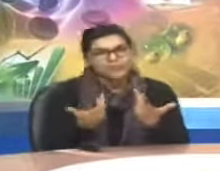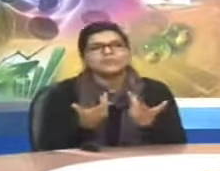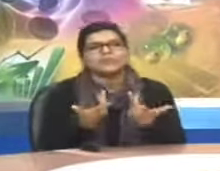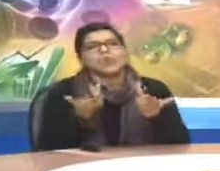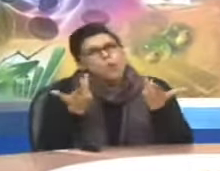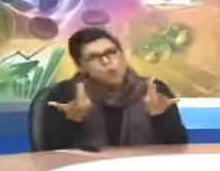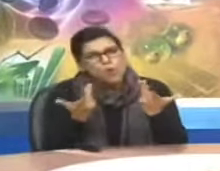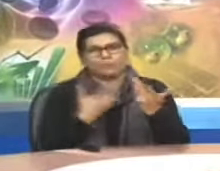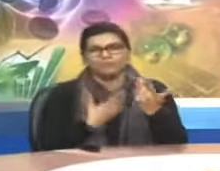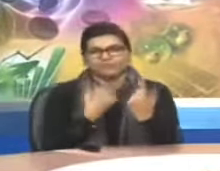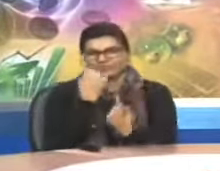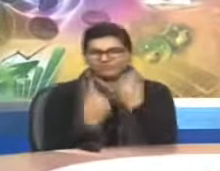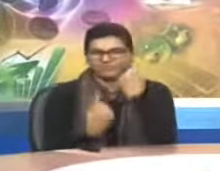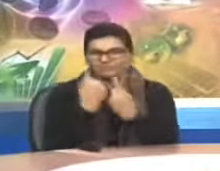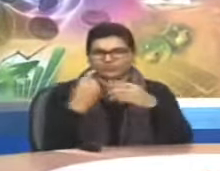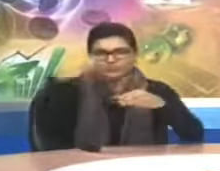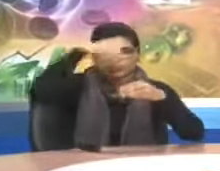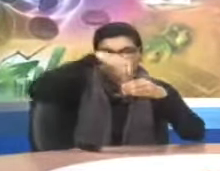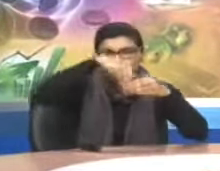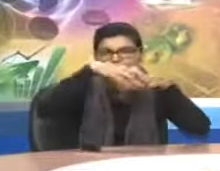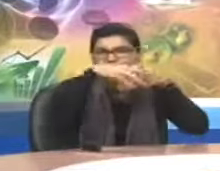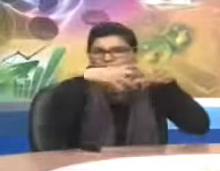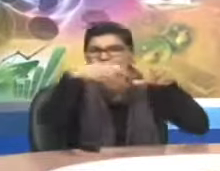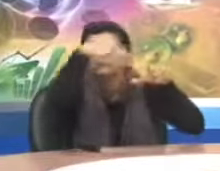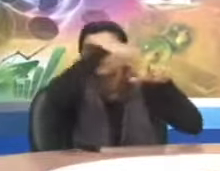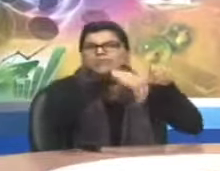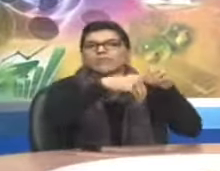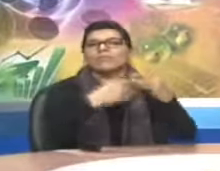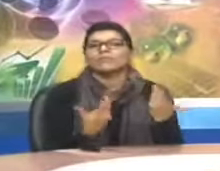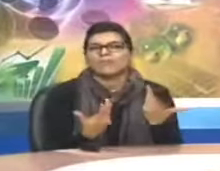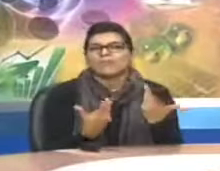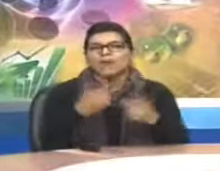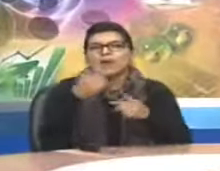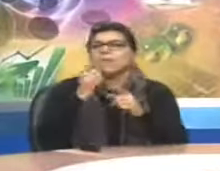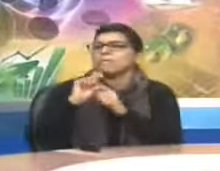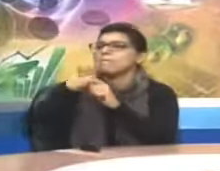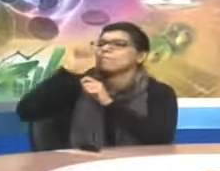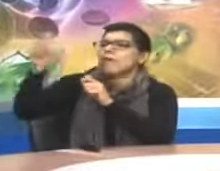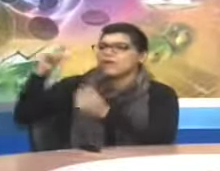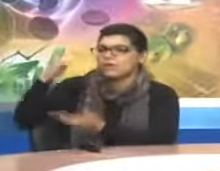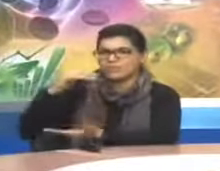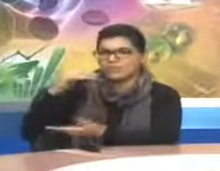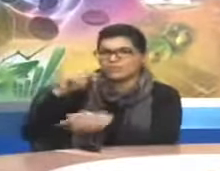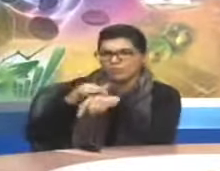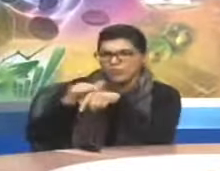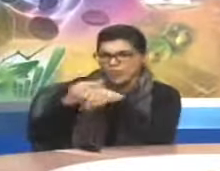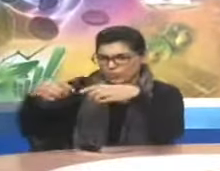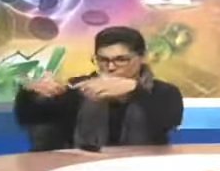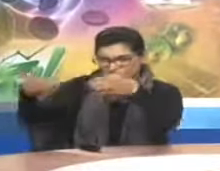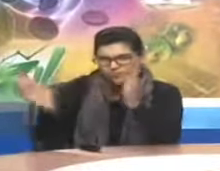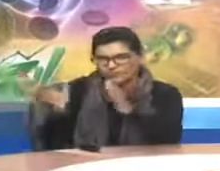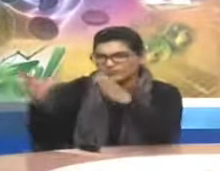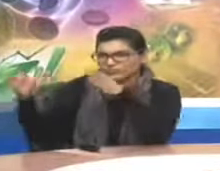Like in the first picture you can see the pencil box, pencil stand, In the second picture you can see it's